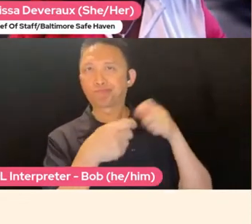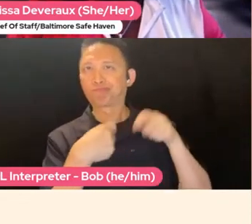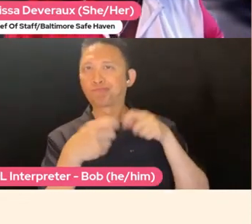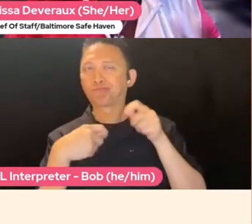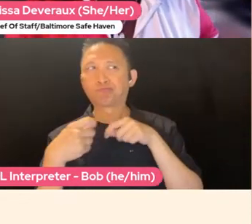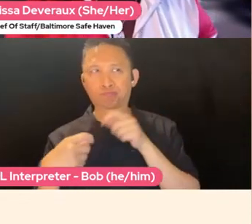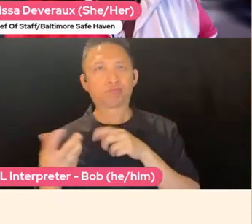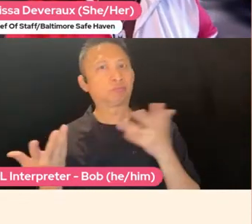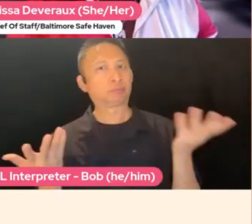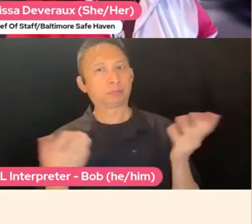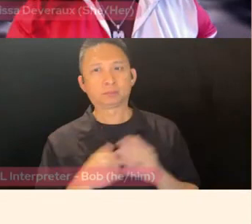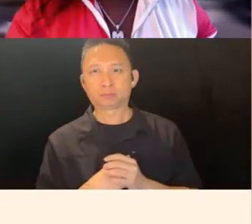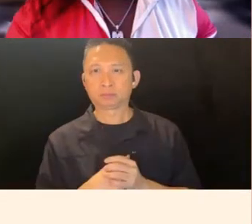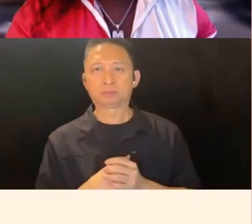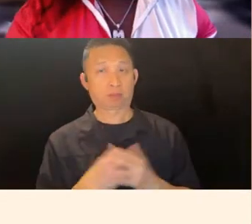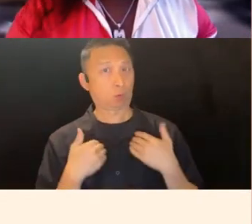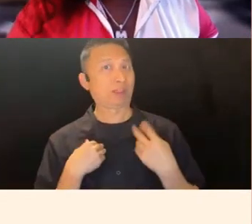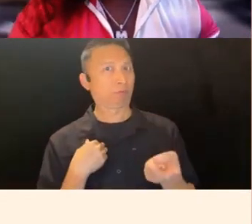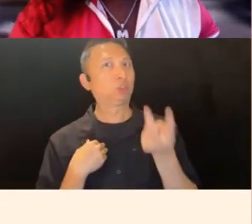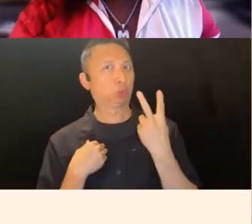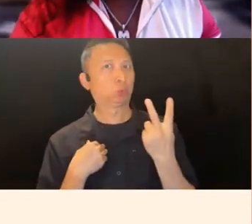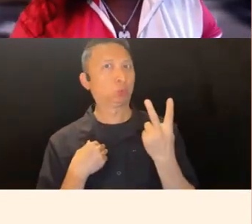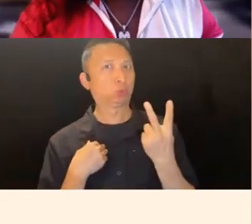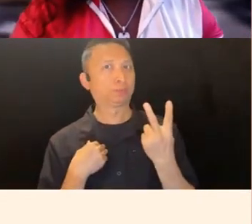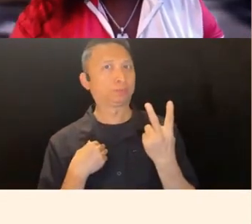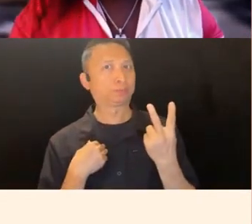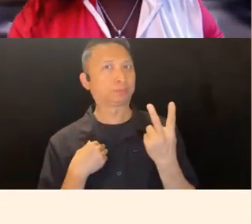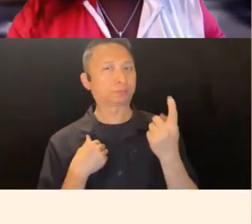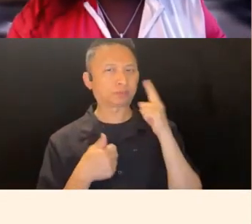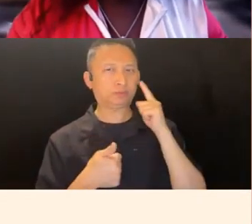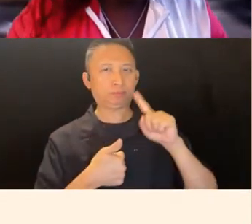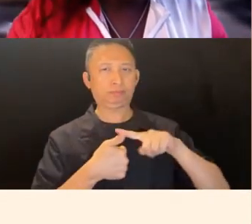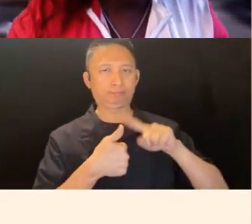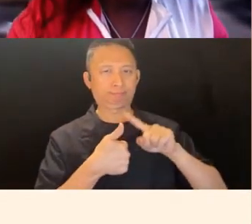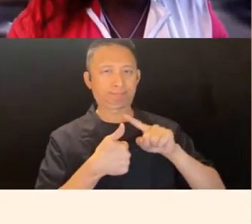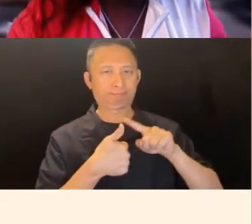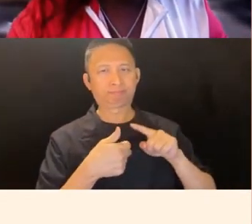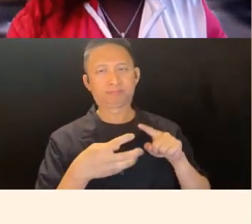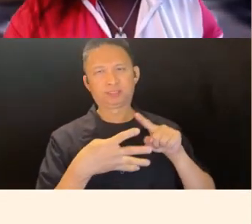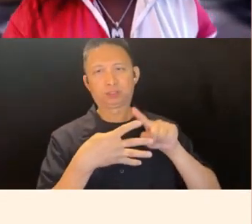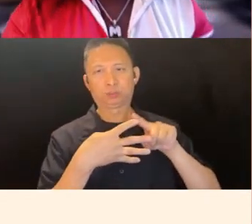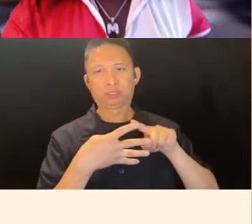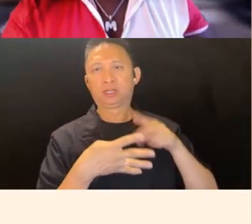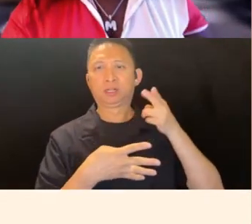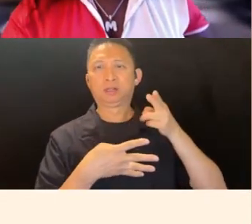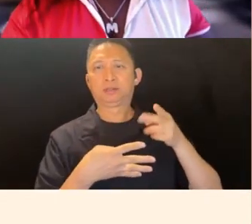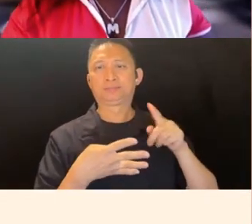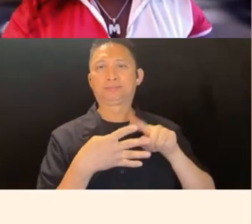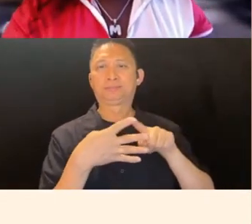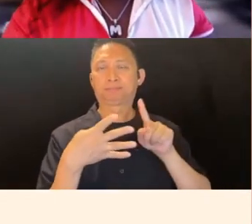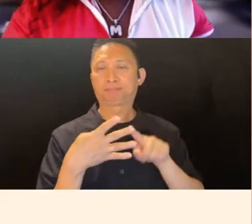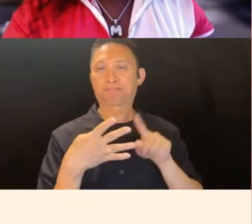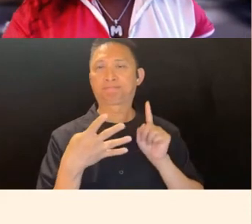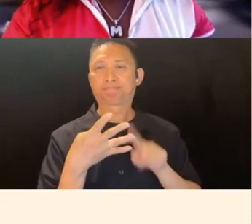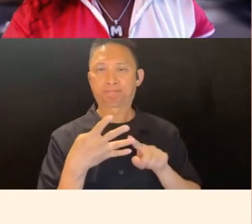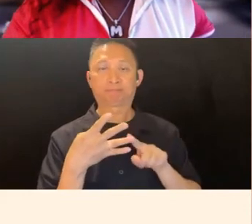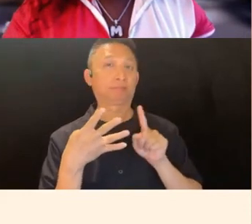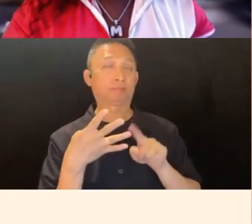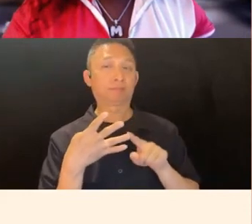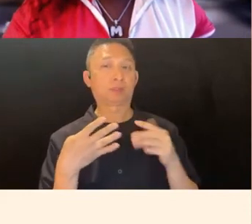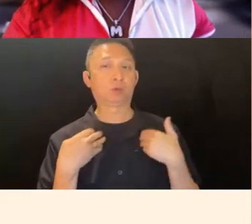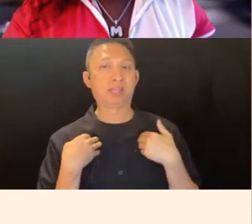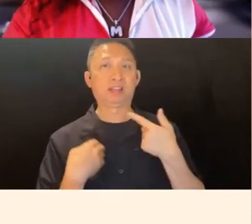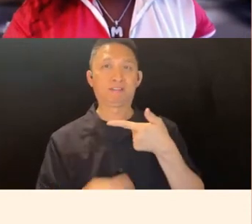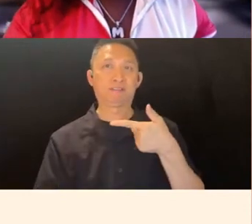housing properties, and we have two of those. Now, the first one is our Genesis project. It was formerly